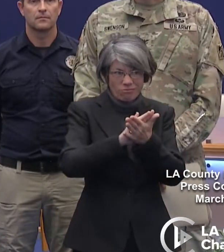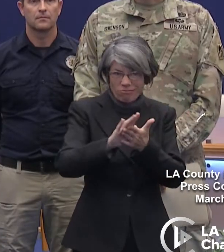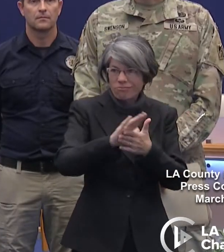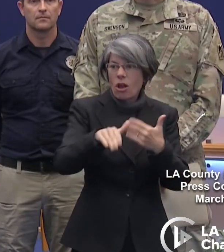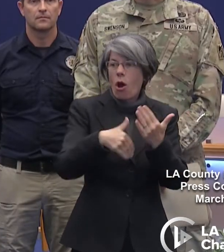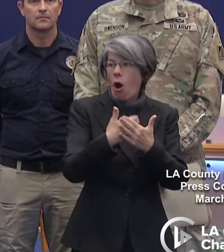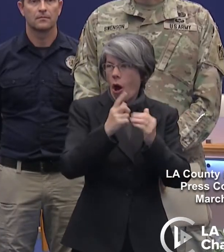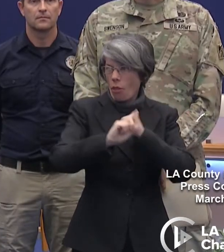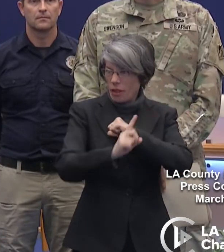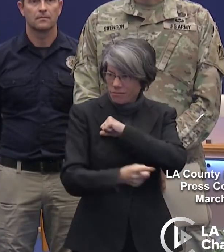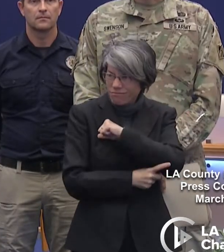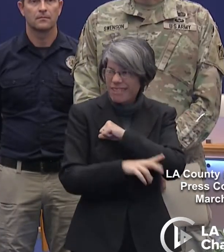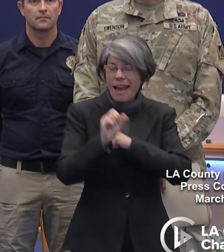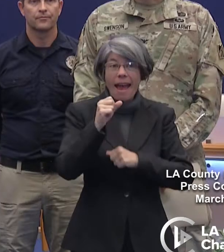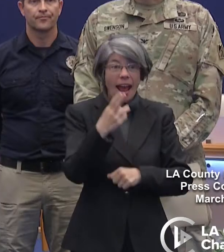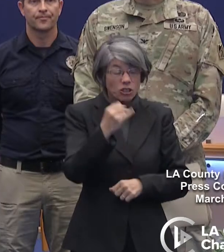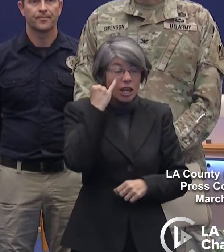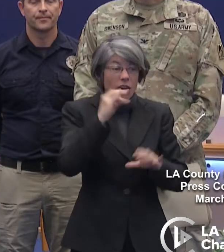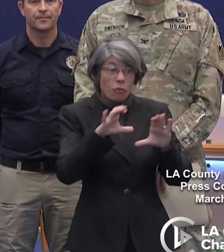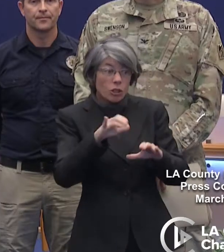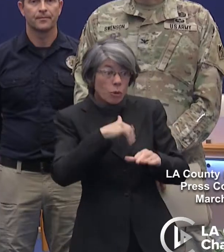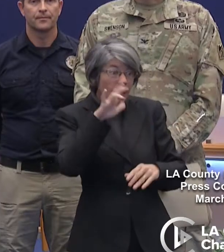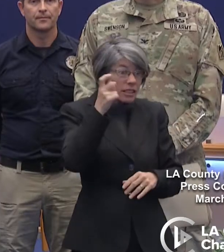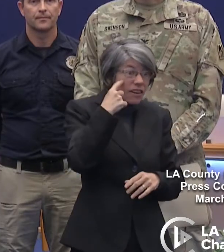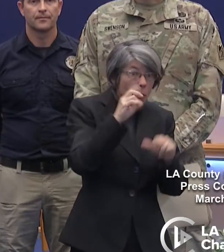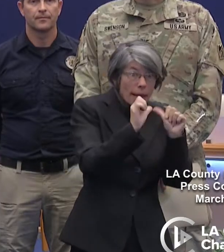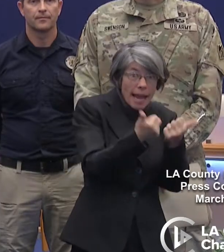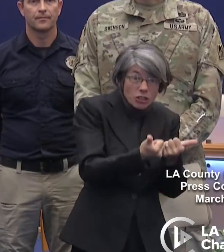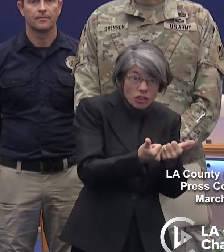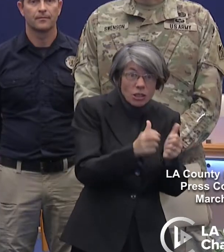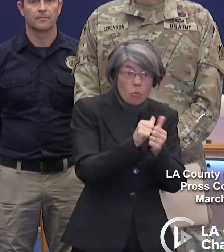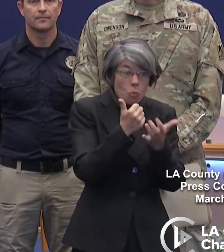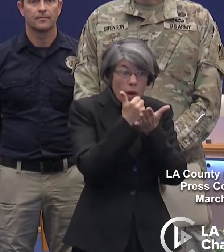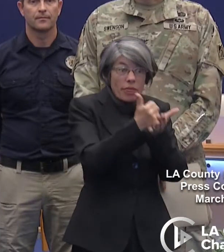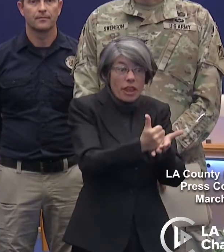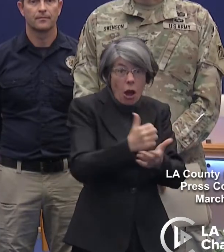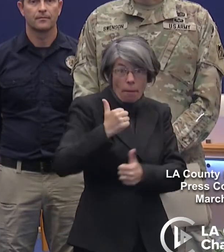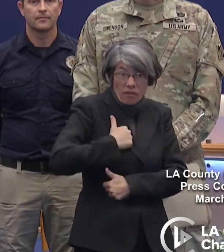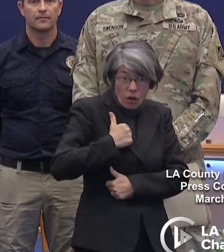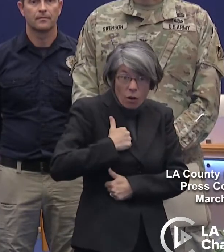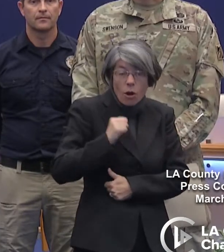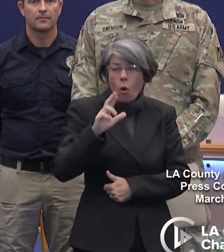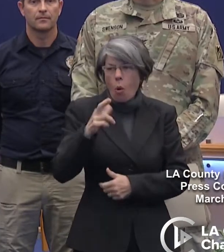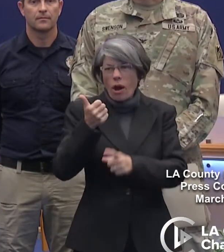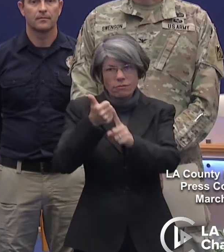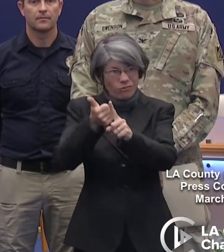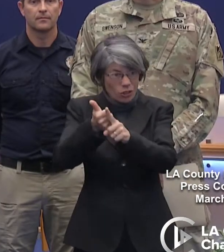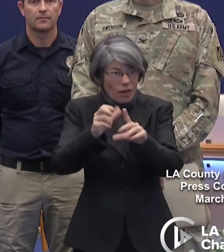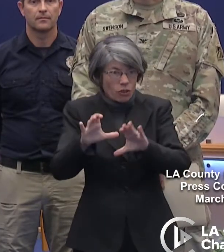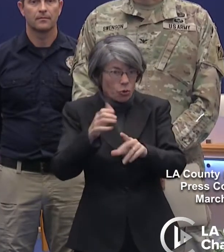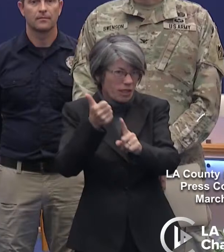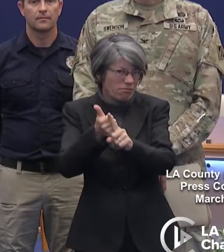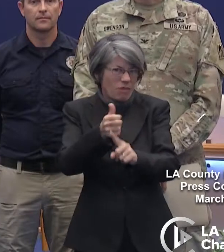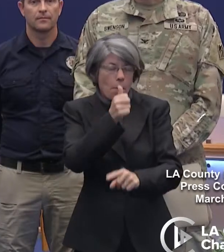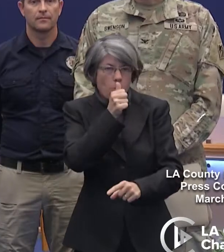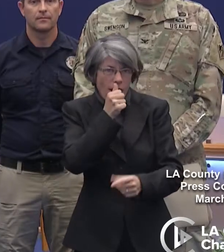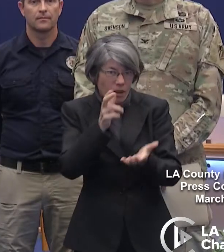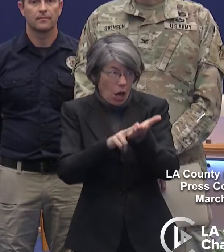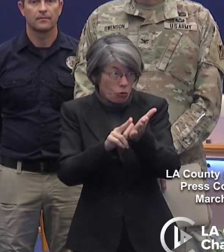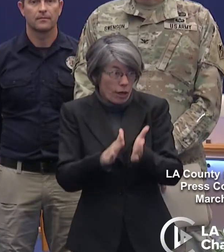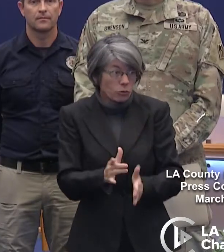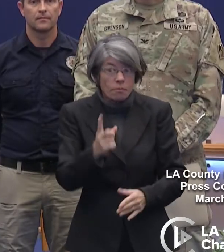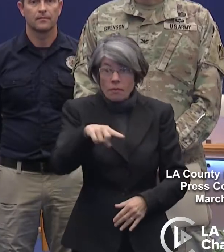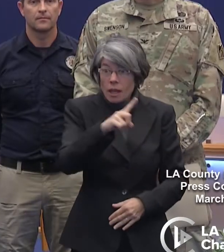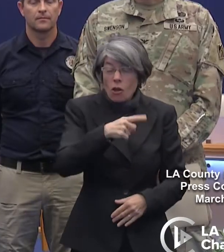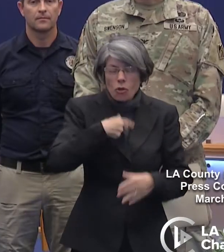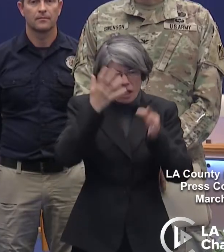the debris, ash and debris, whether we do it as a government agency with the help of the Corps of Engineers or you do it on your own. What people can do that have